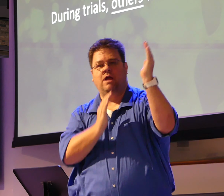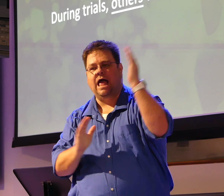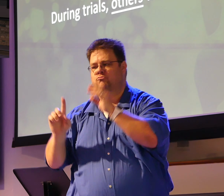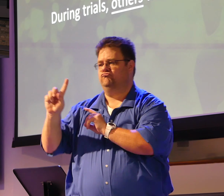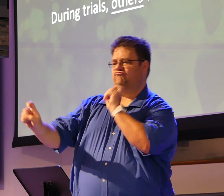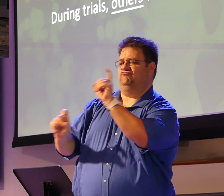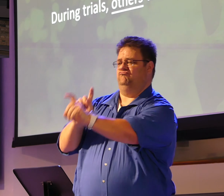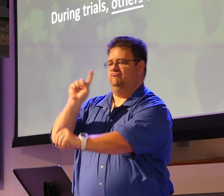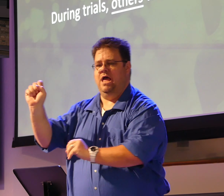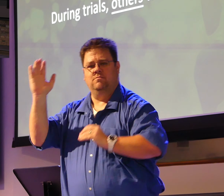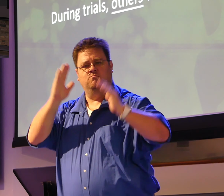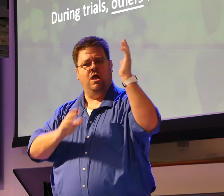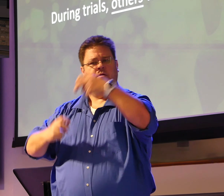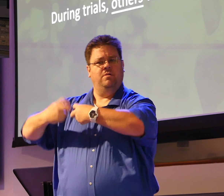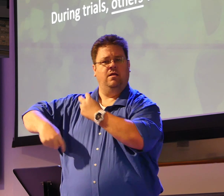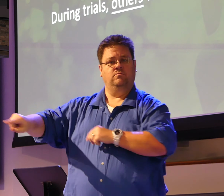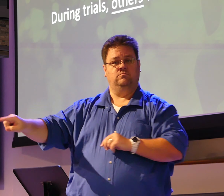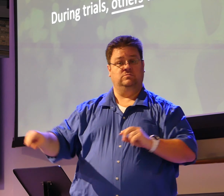testing and trial